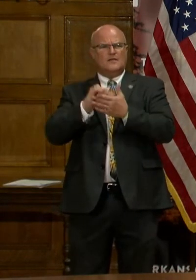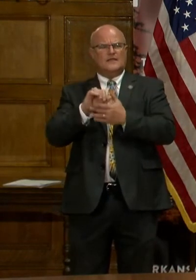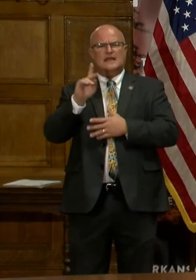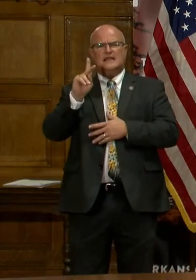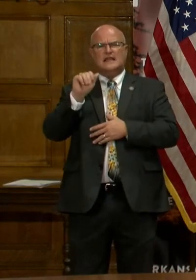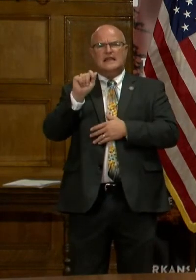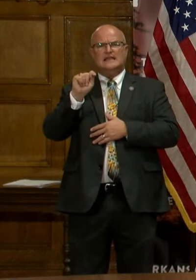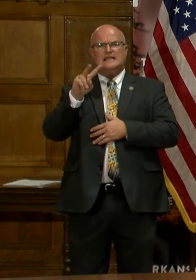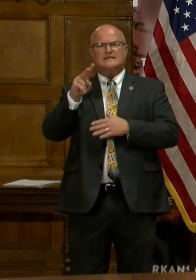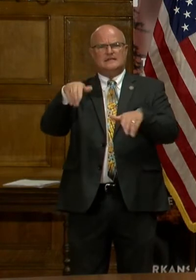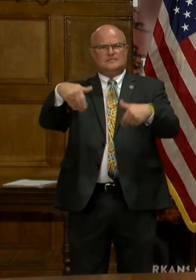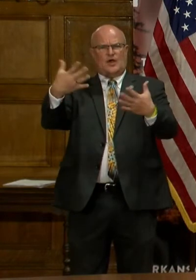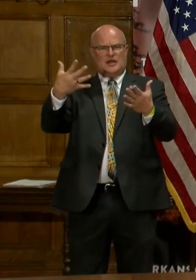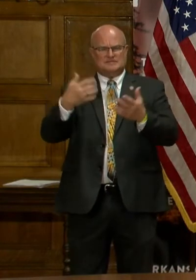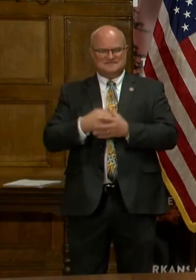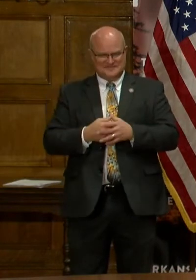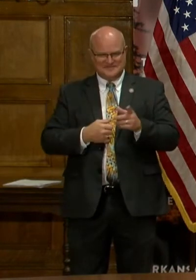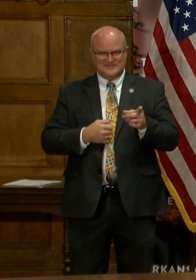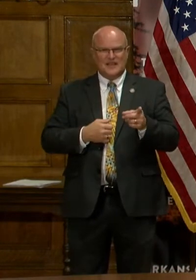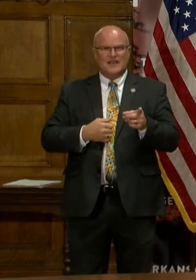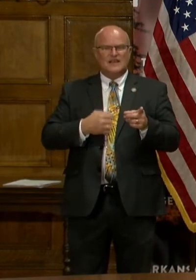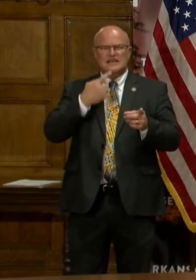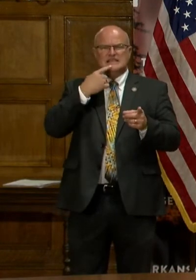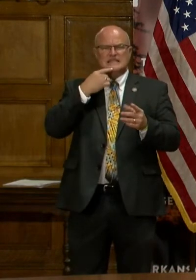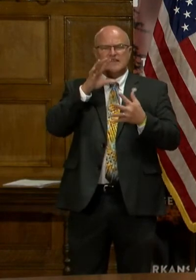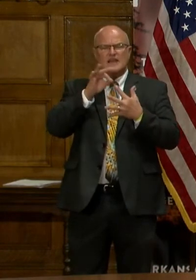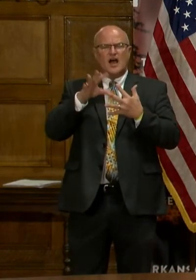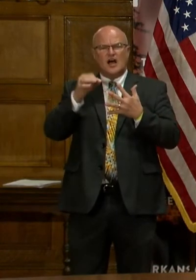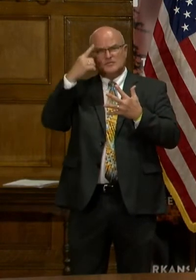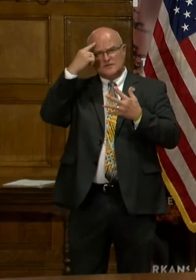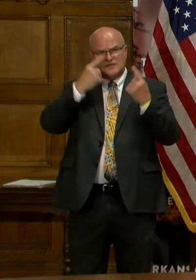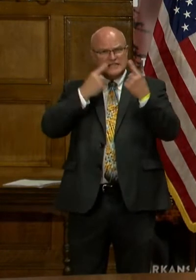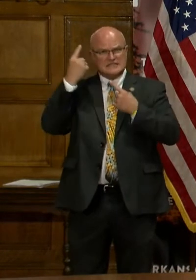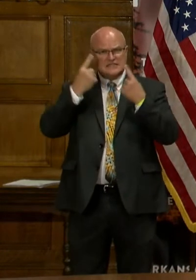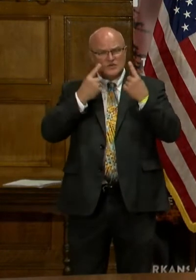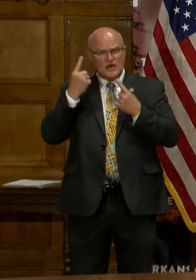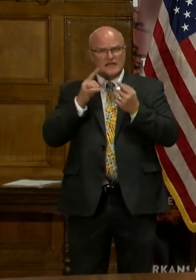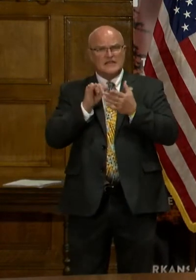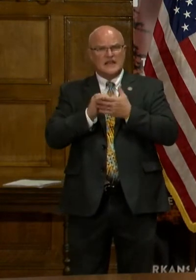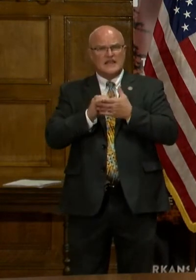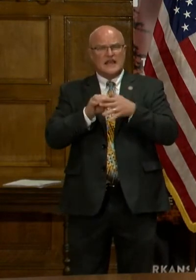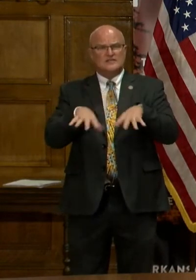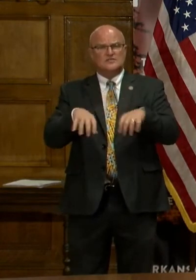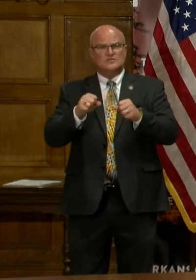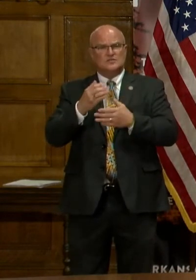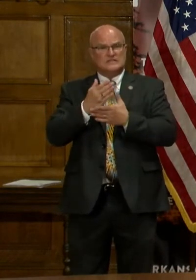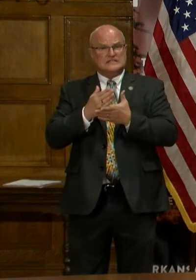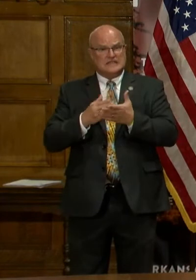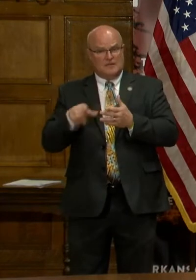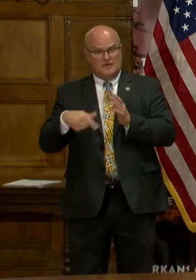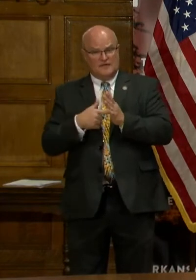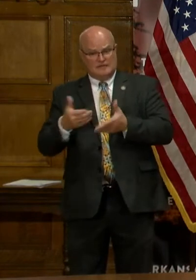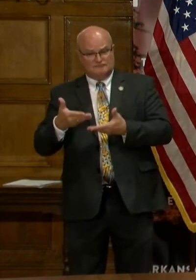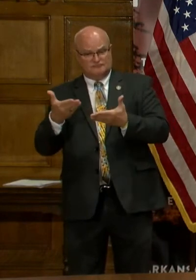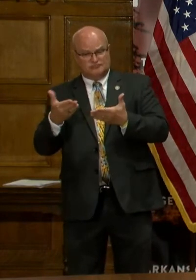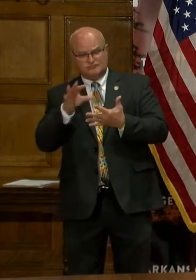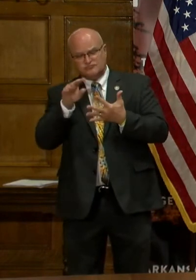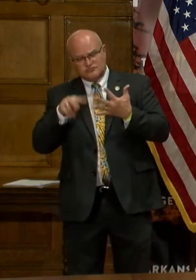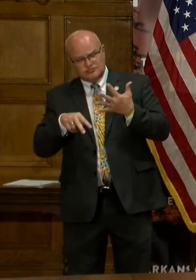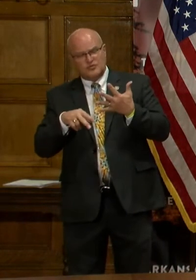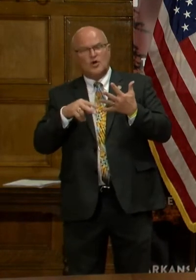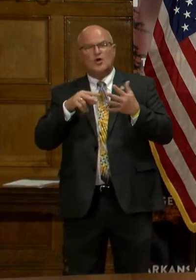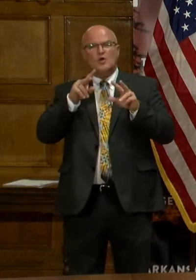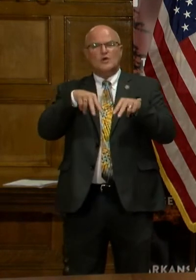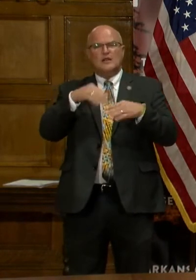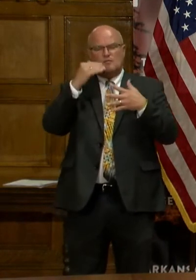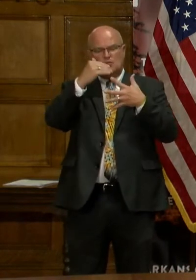up. You said that the options for consideration and that you took some of them, looking them over and reading